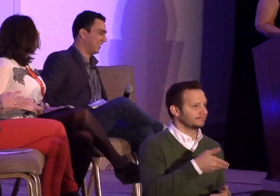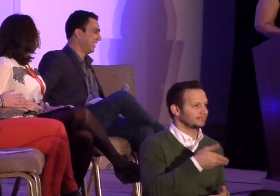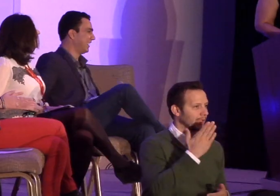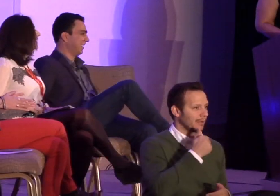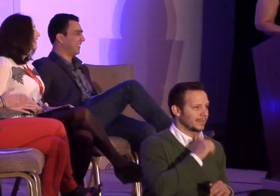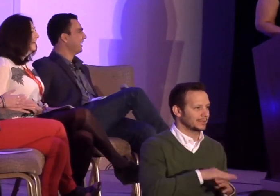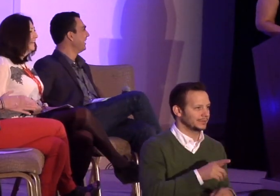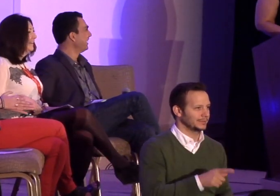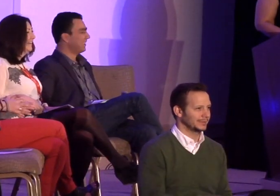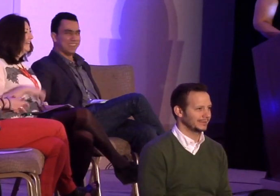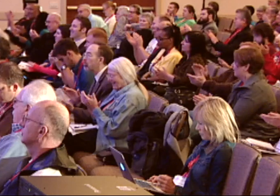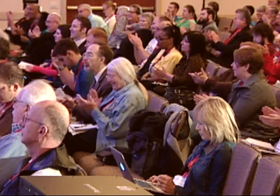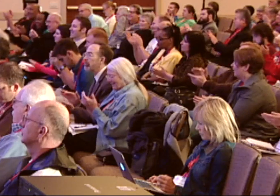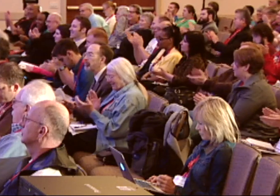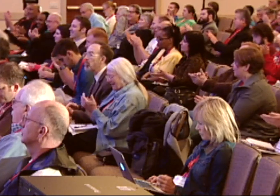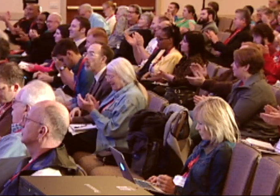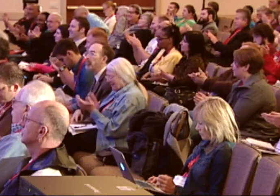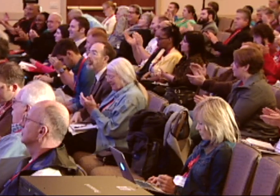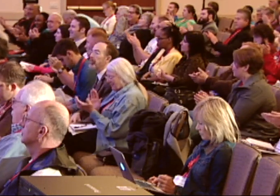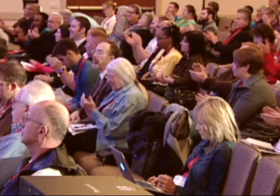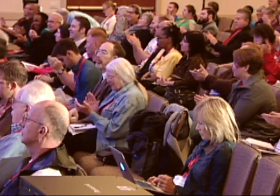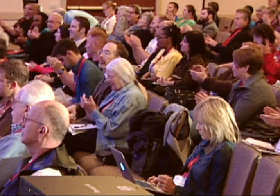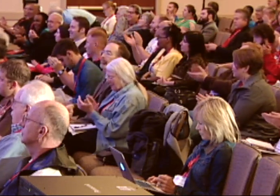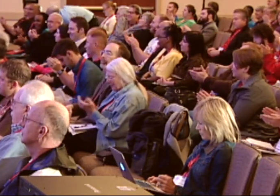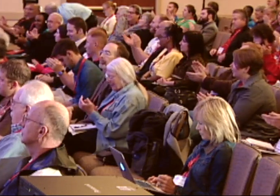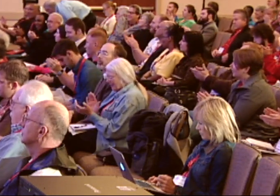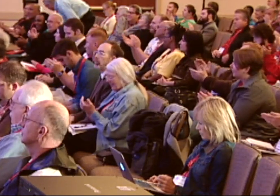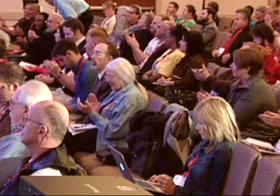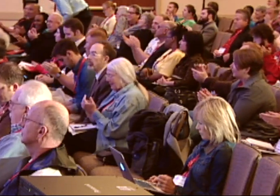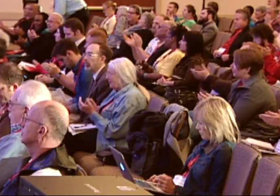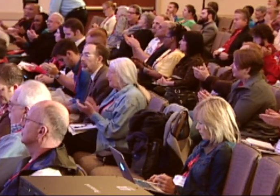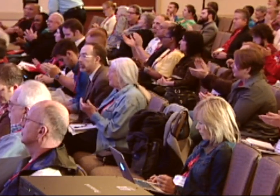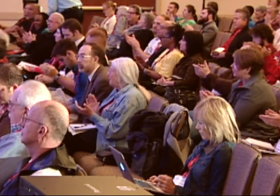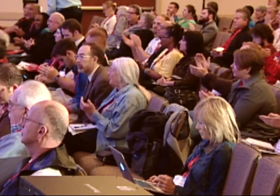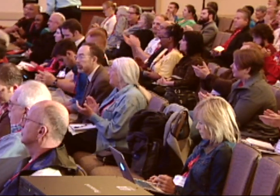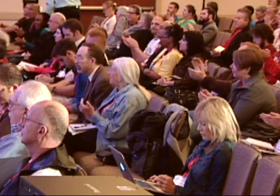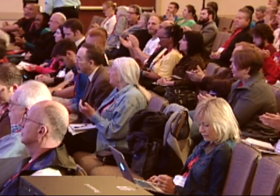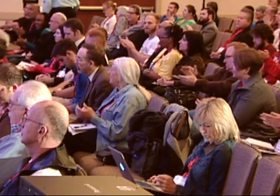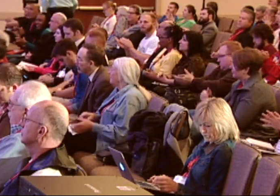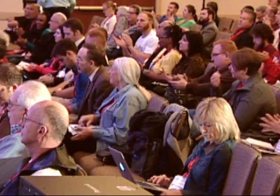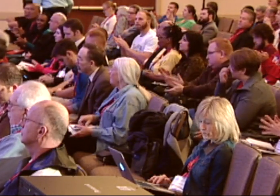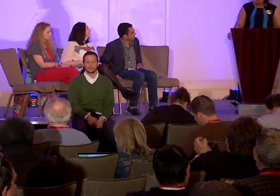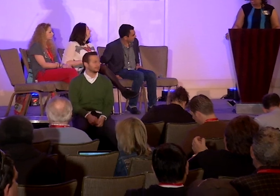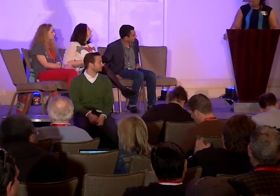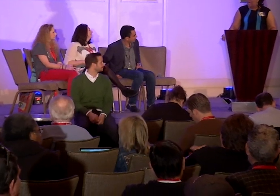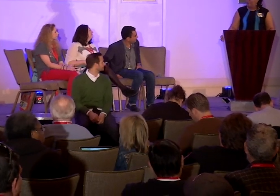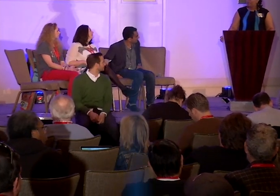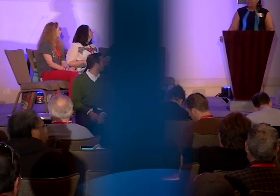Thank you, one and all, Cristina, Maryam Namazie, and Faisal Saeed Al Mutar.